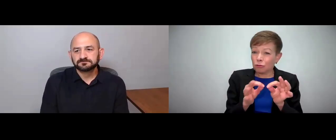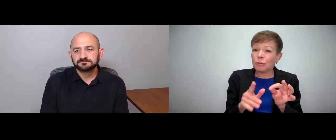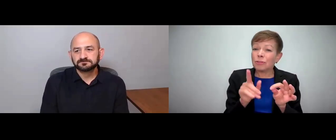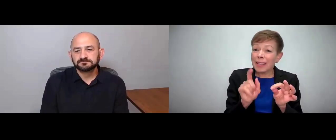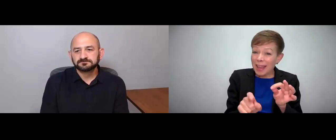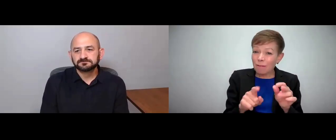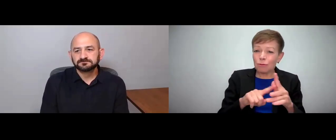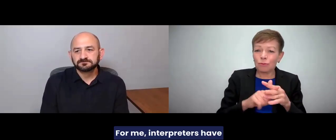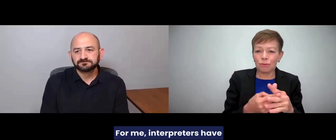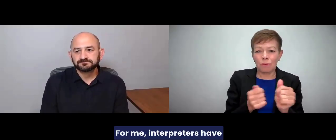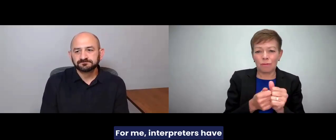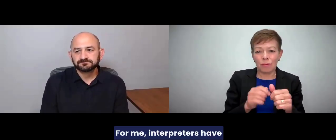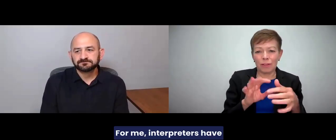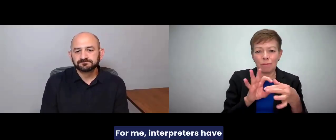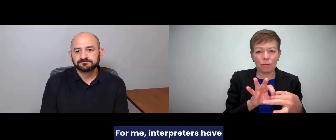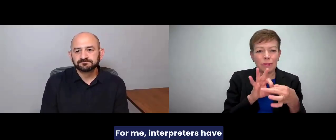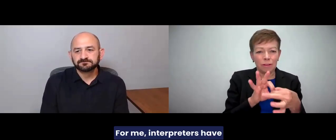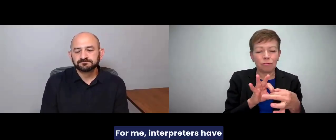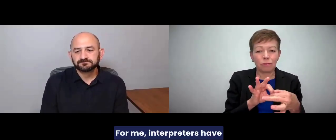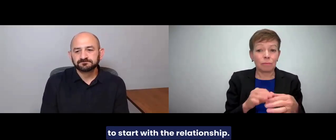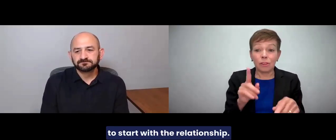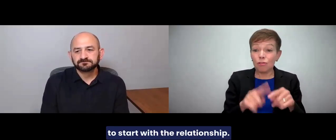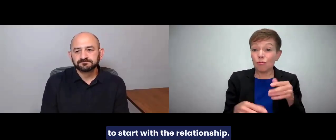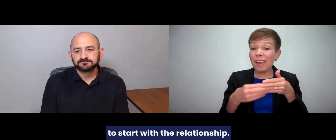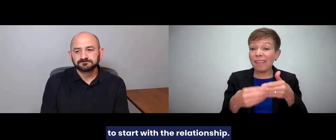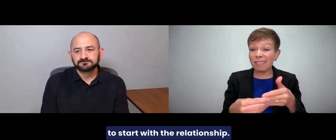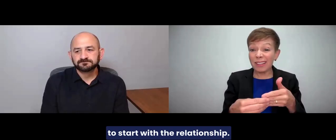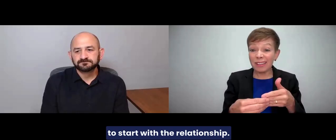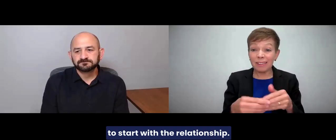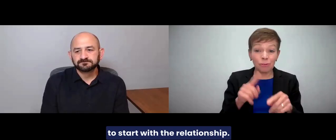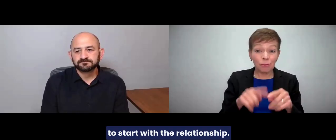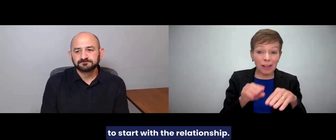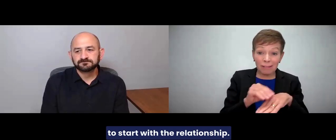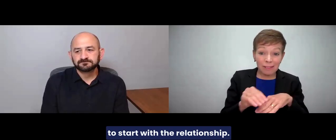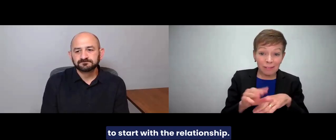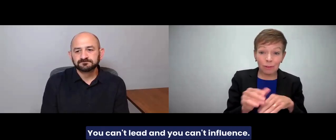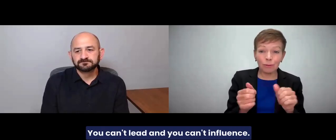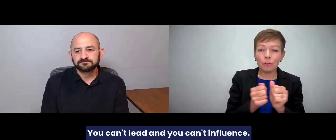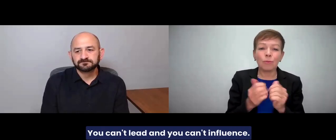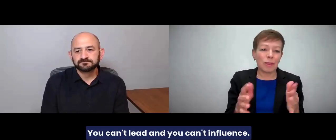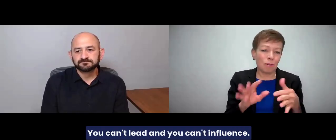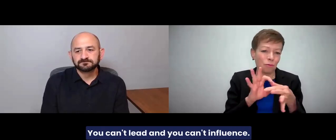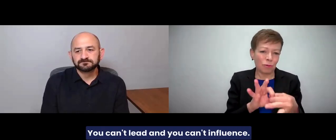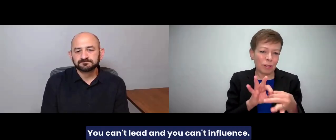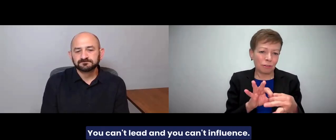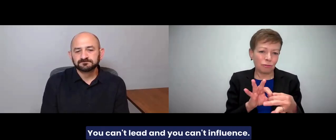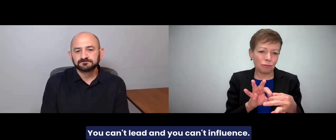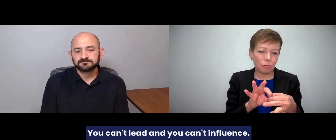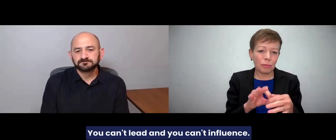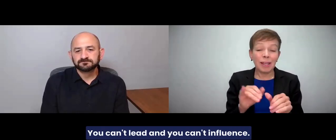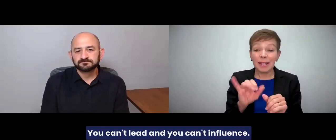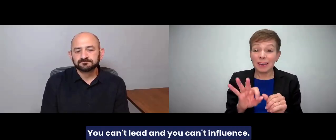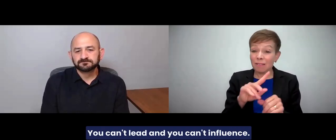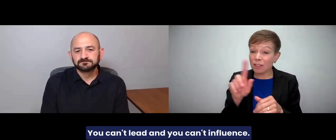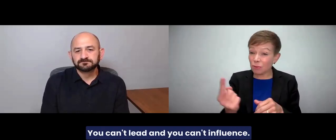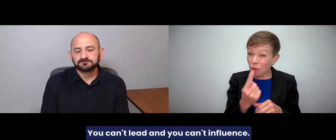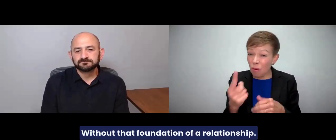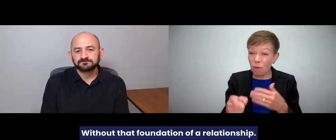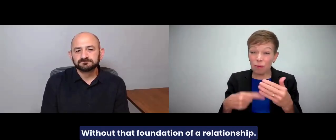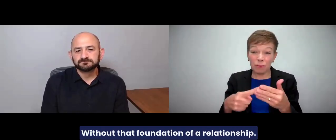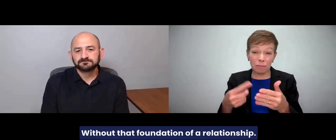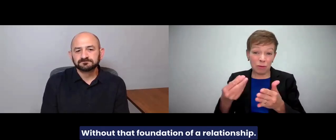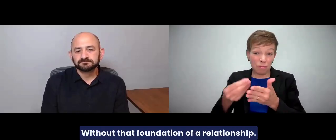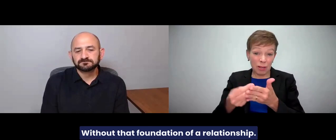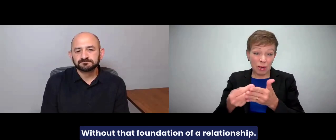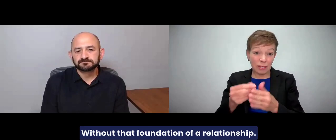work. For me, interpreters have to start with the relationship. You can't lead and you can't influence